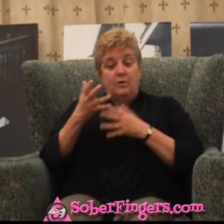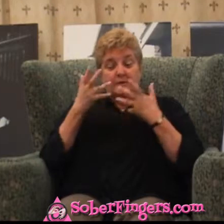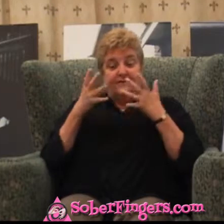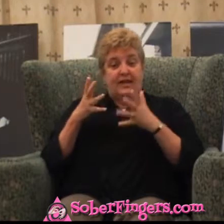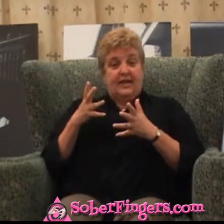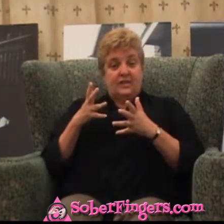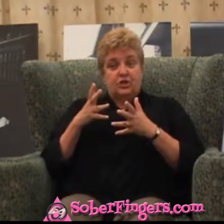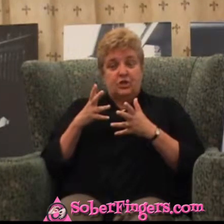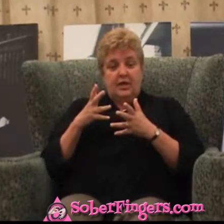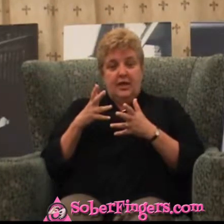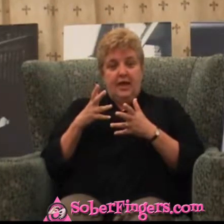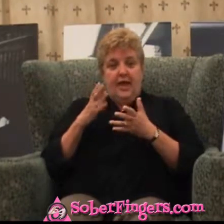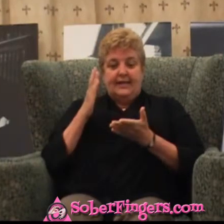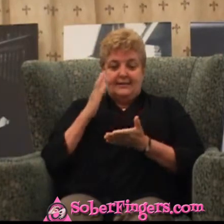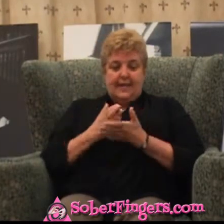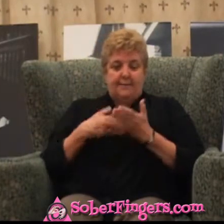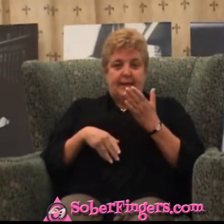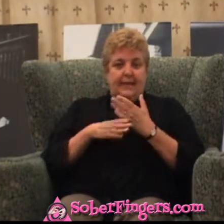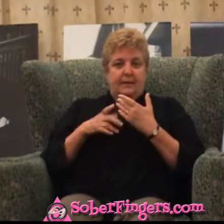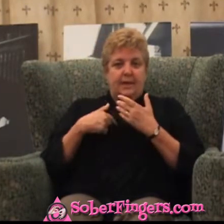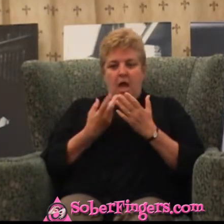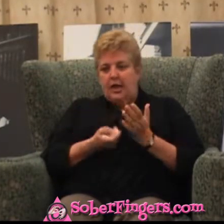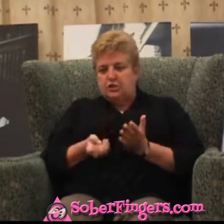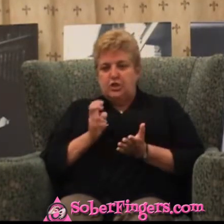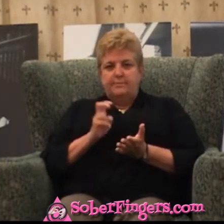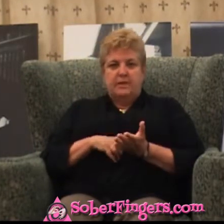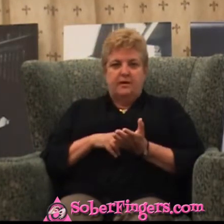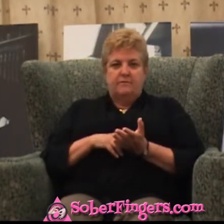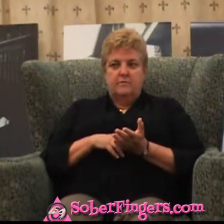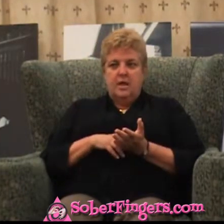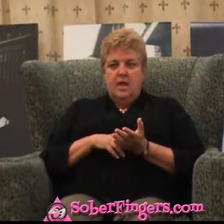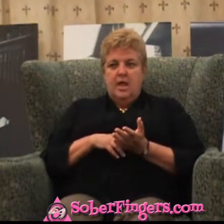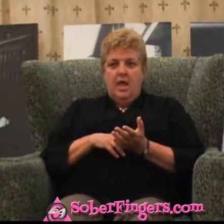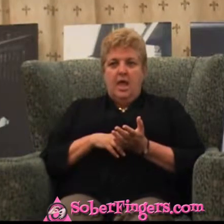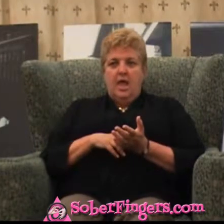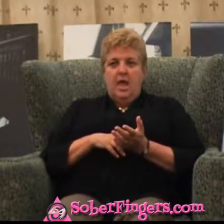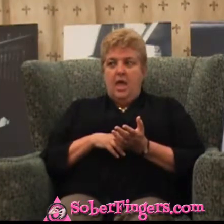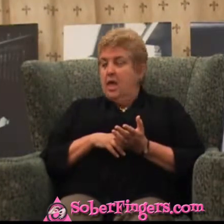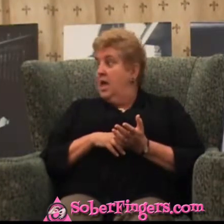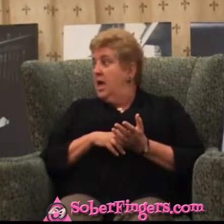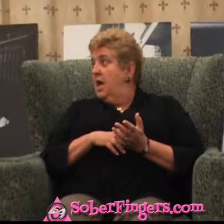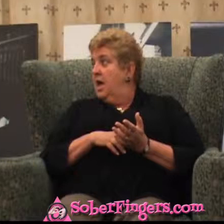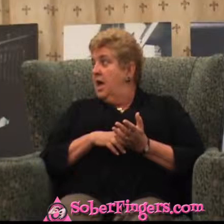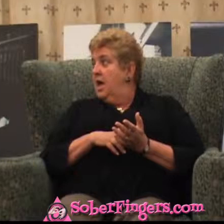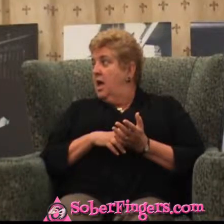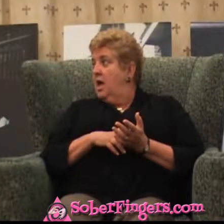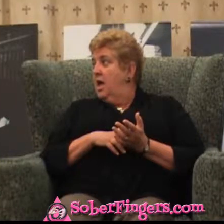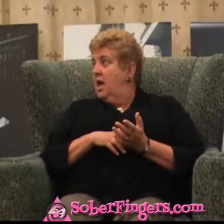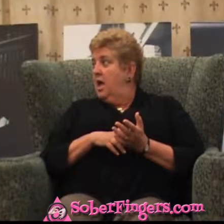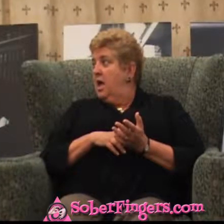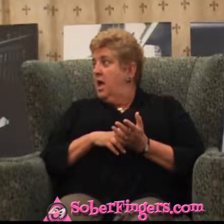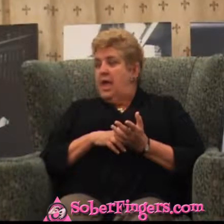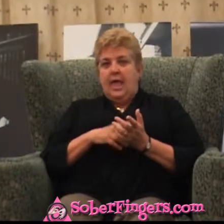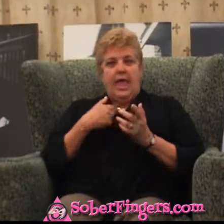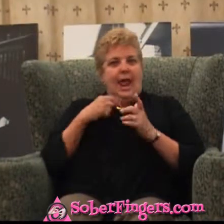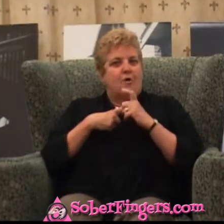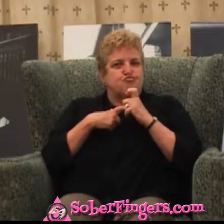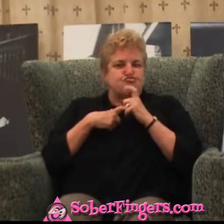me and stomping me, I jumped up and I talked stuff to him, and he did like that to me, and I ran. And I ran around